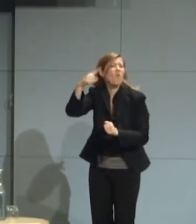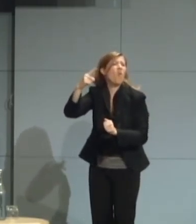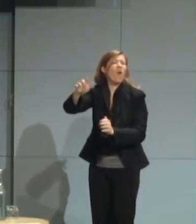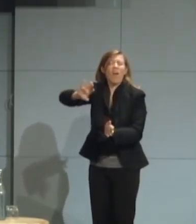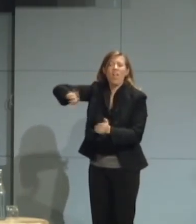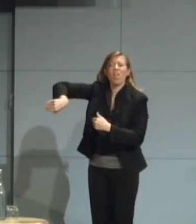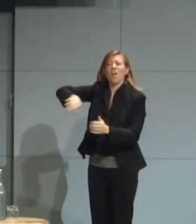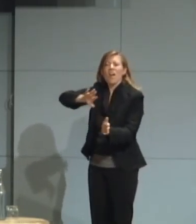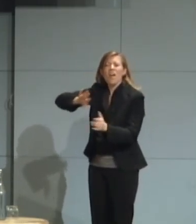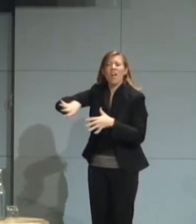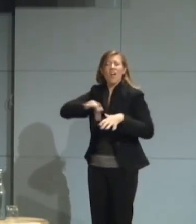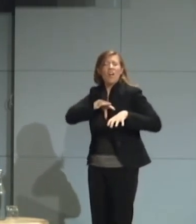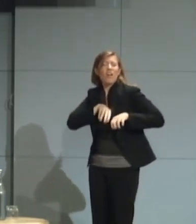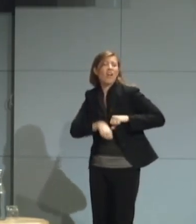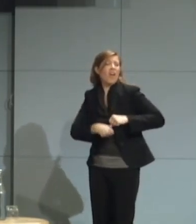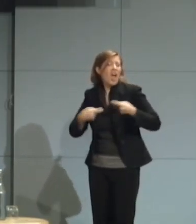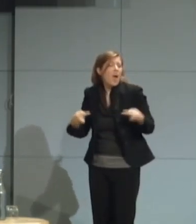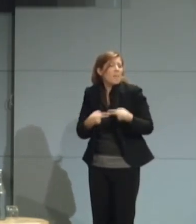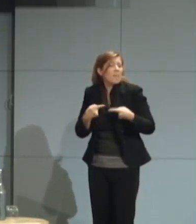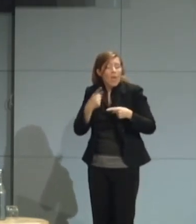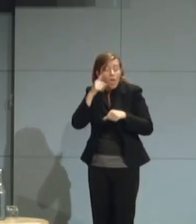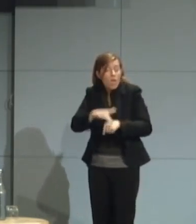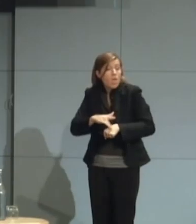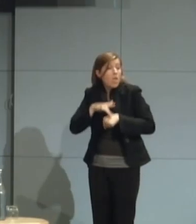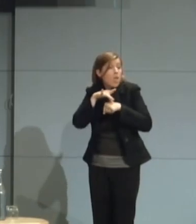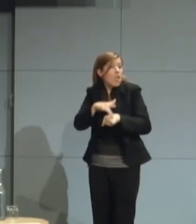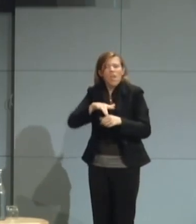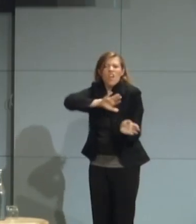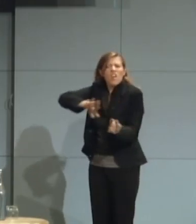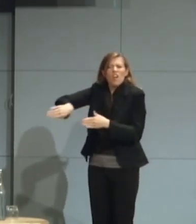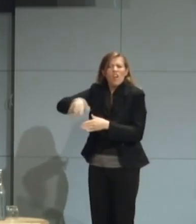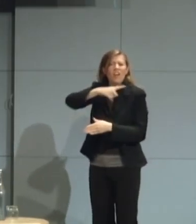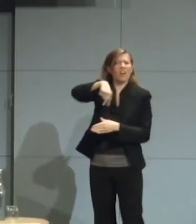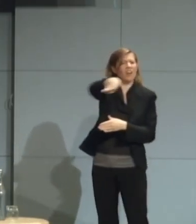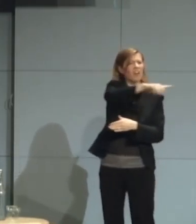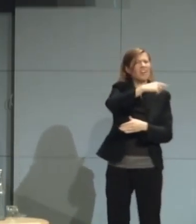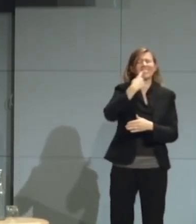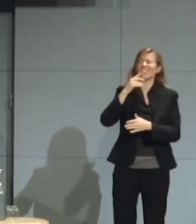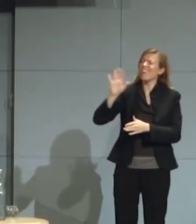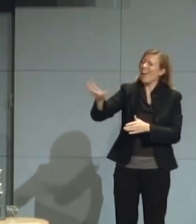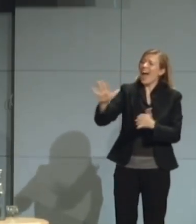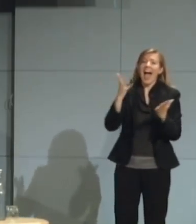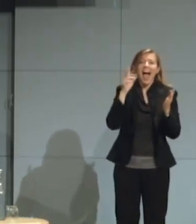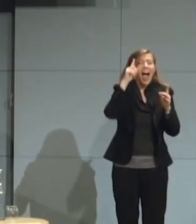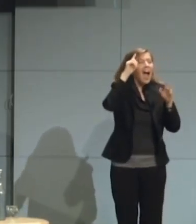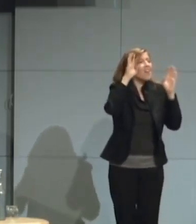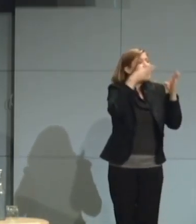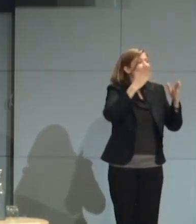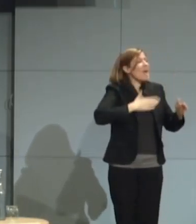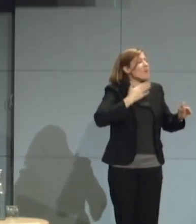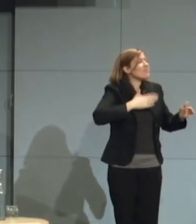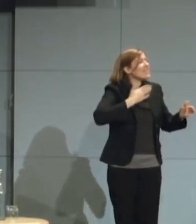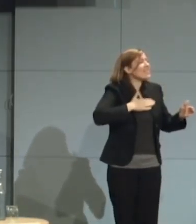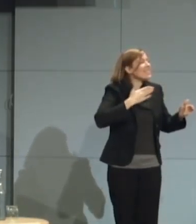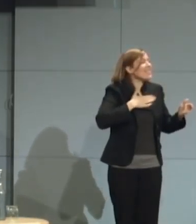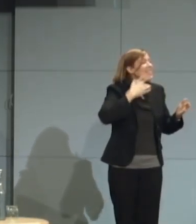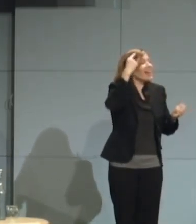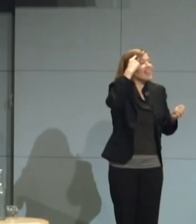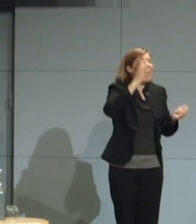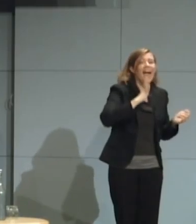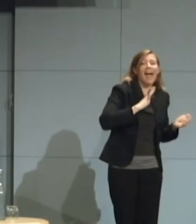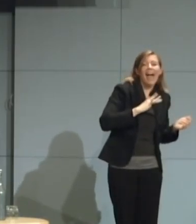We are honored to have such a brilliant social change agent here with us on Gallaudet University's